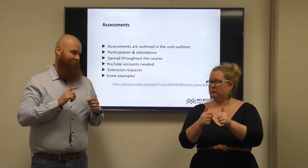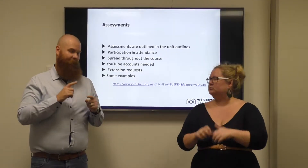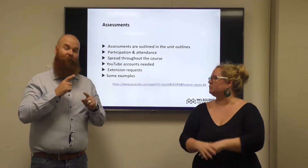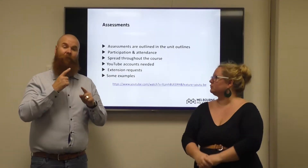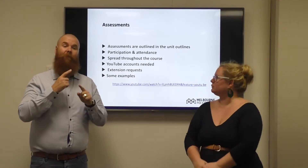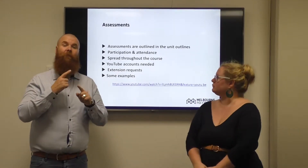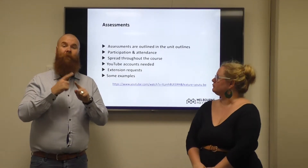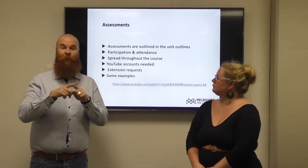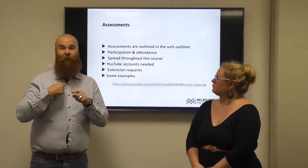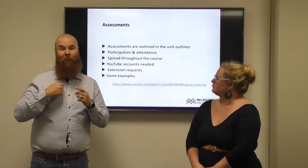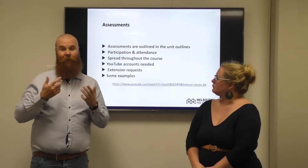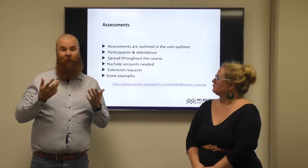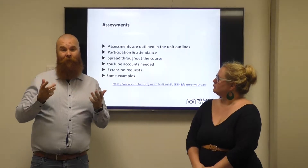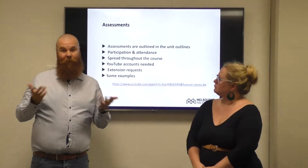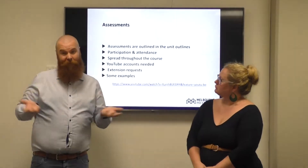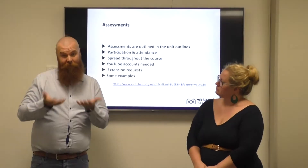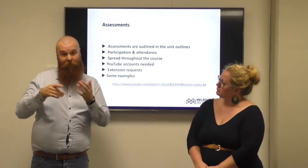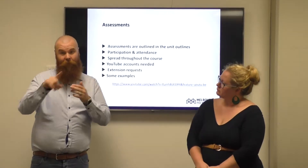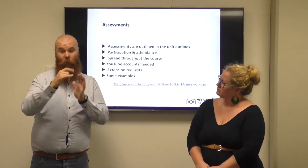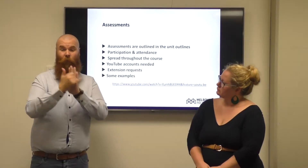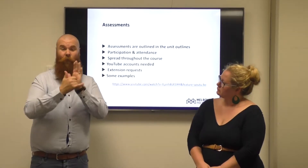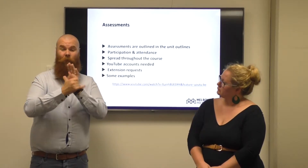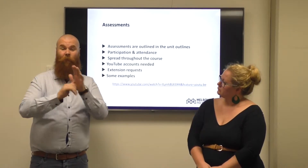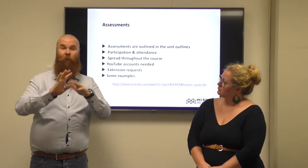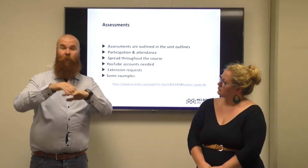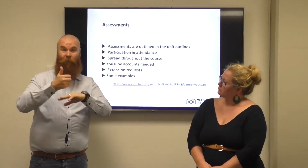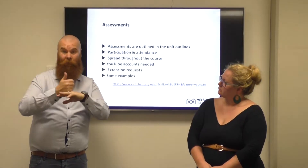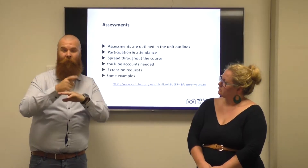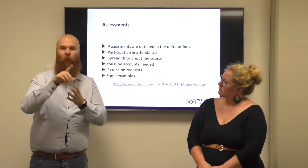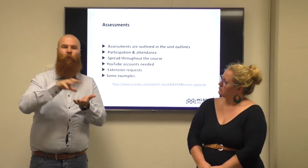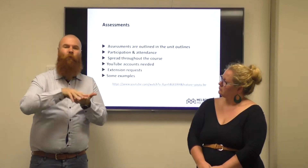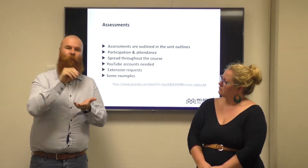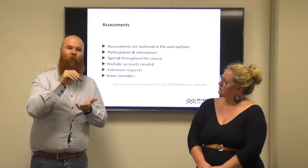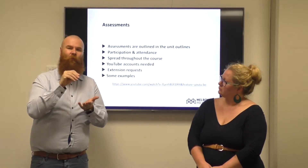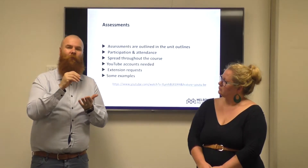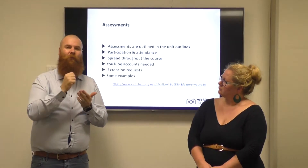your YouTube accounts. And I encourage you to set up YouTube